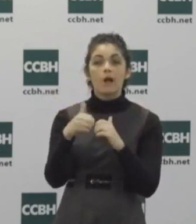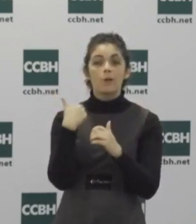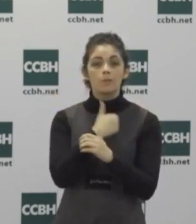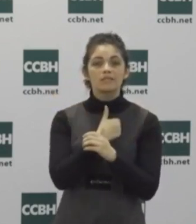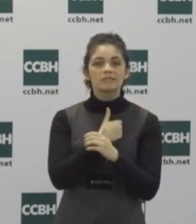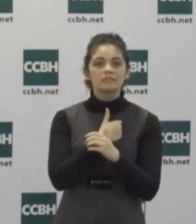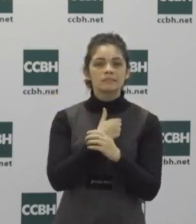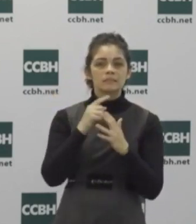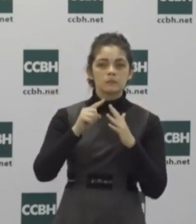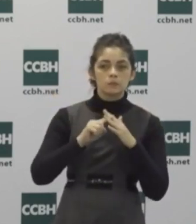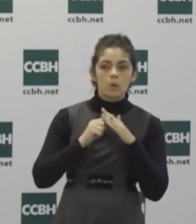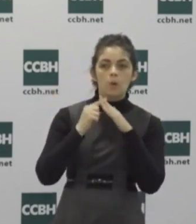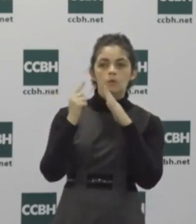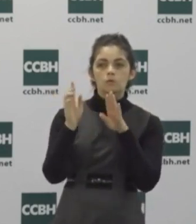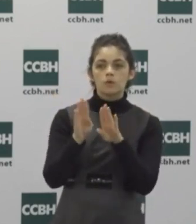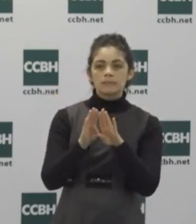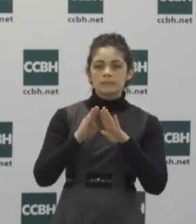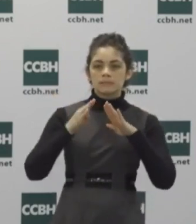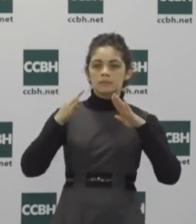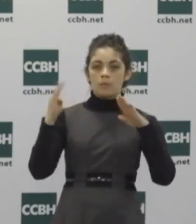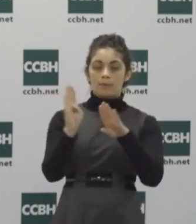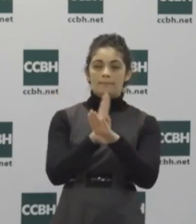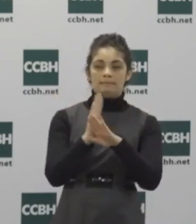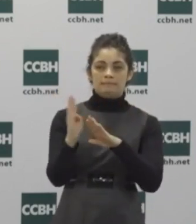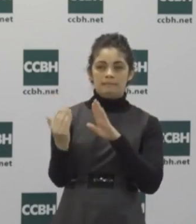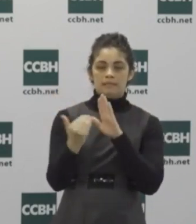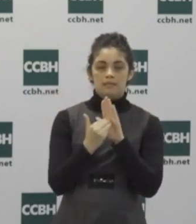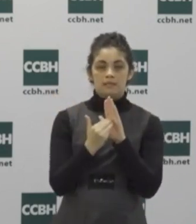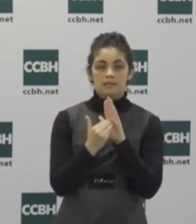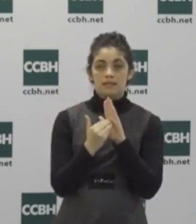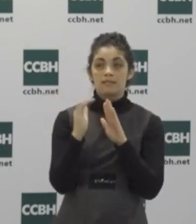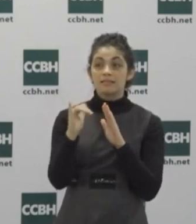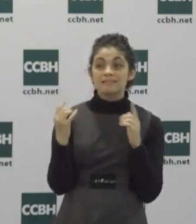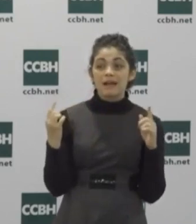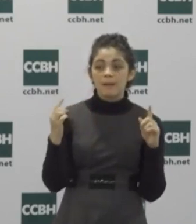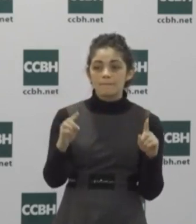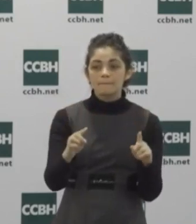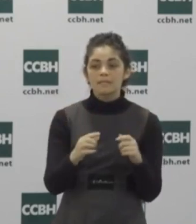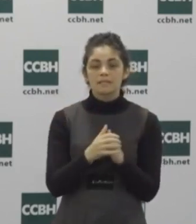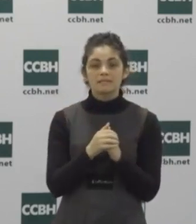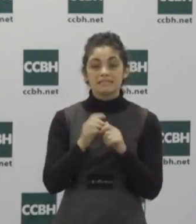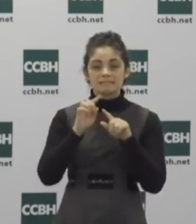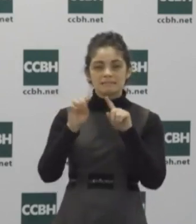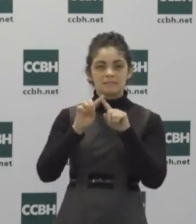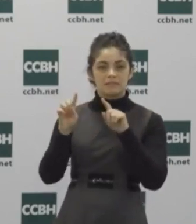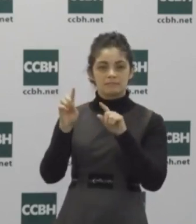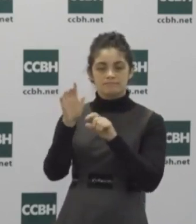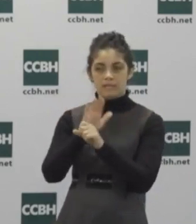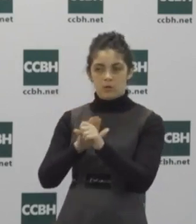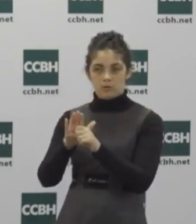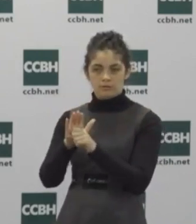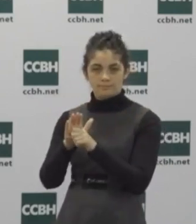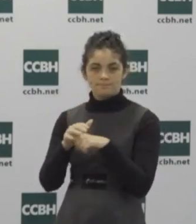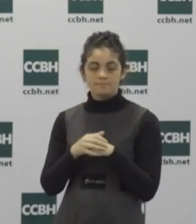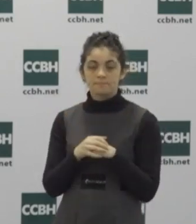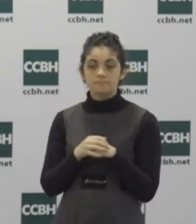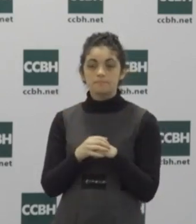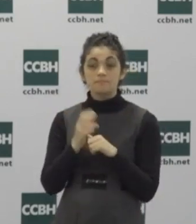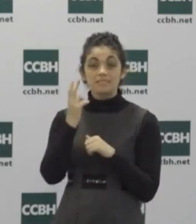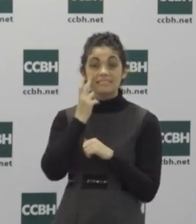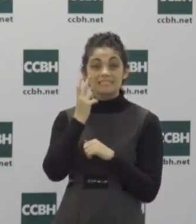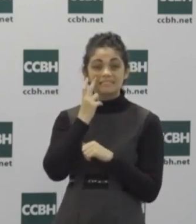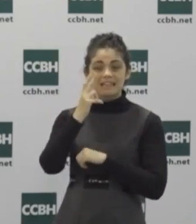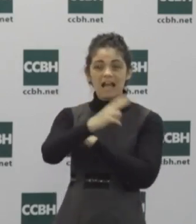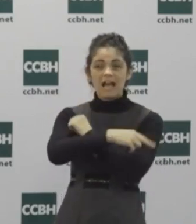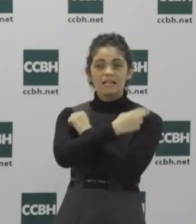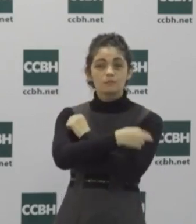to gradually reopen as a state. And these discussions, of course, are happening across the country. So we've heard that hospitals